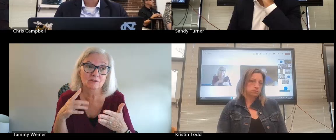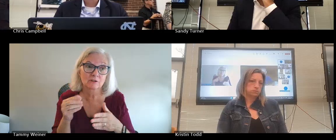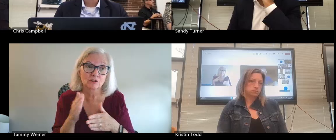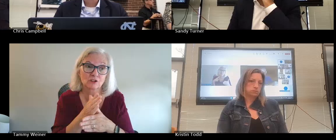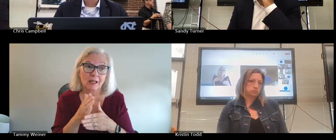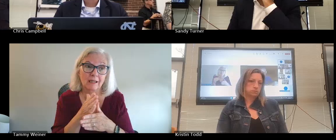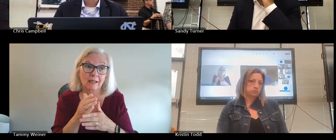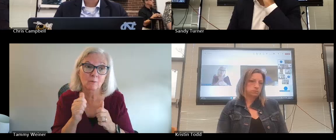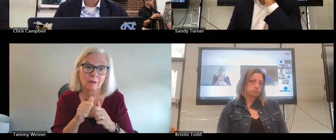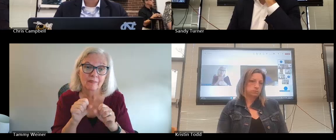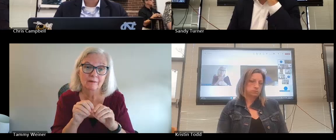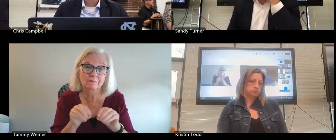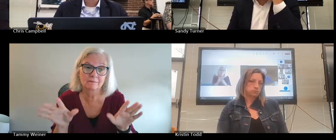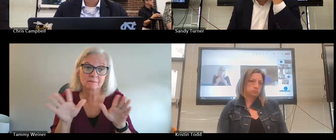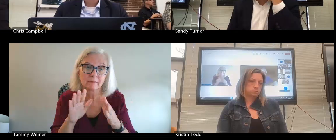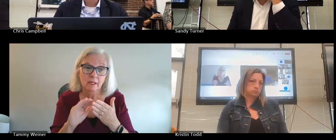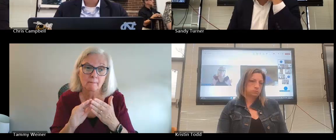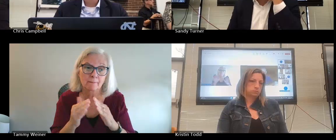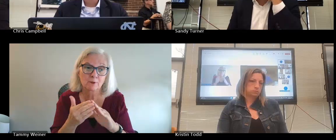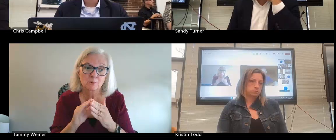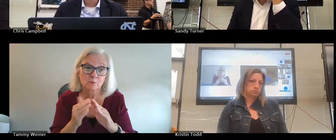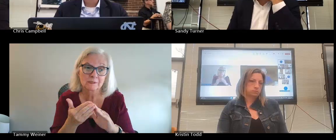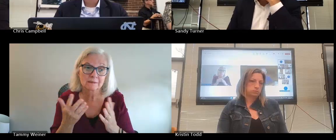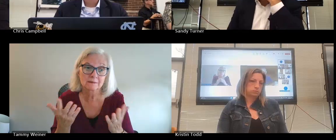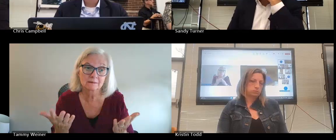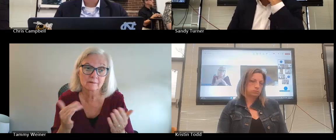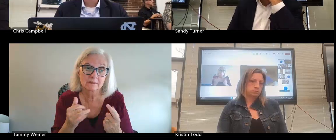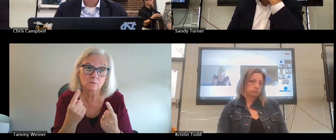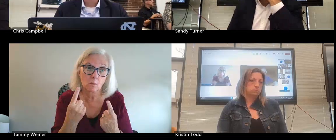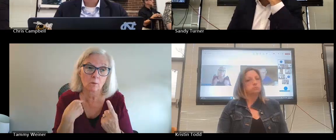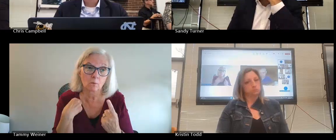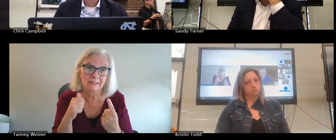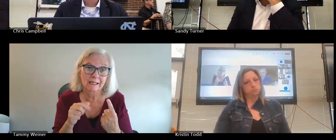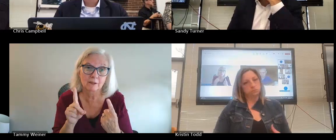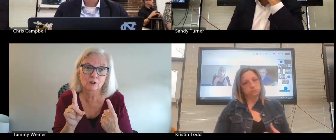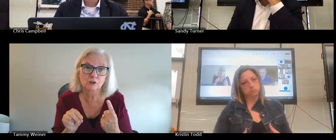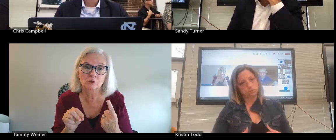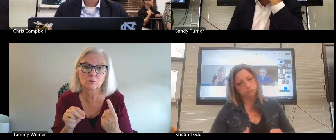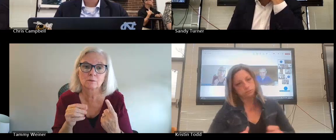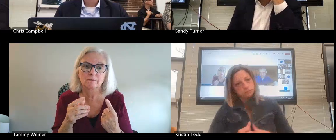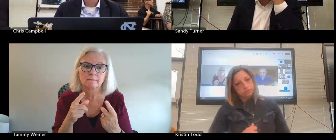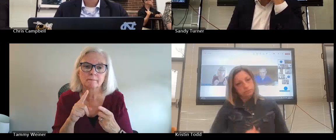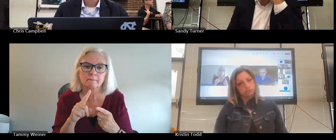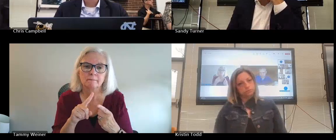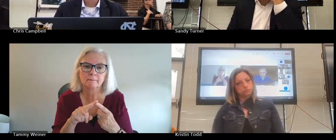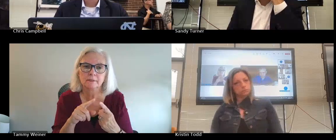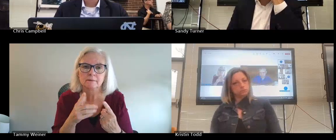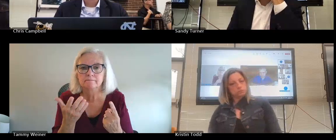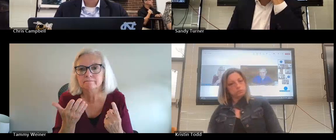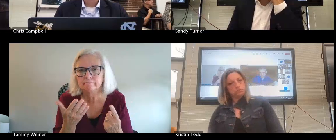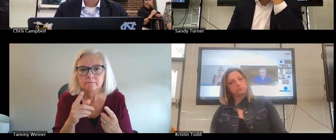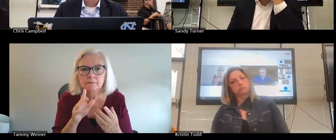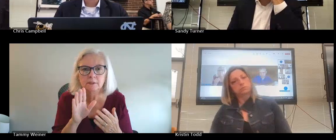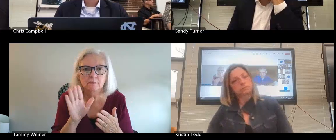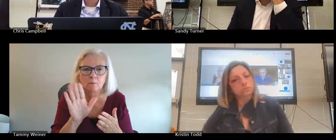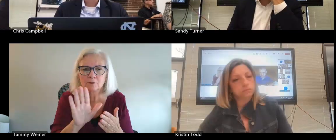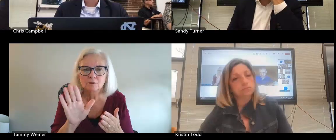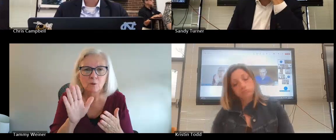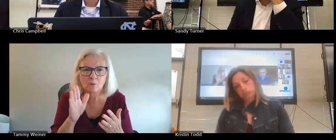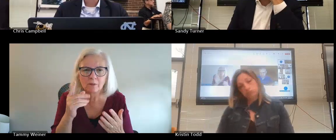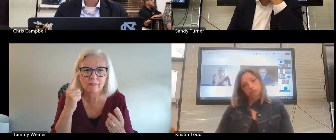try to develop a letter to the legislature to just try to, kind of get word out maybe, or is there something we can